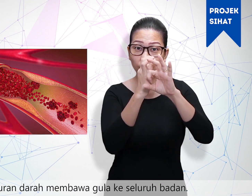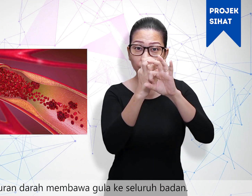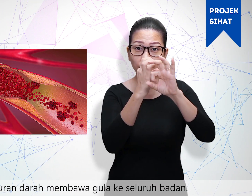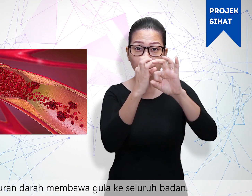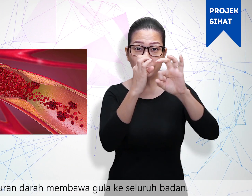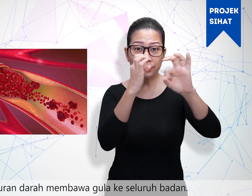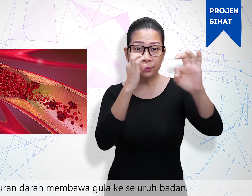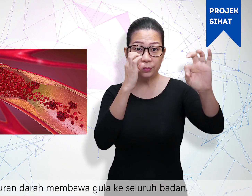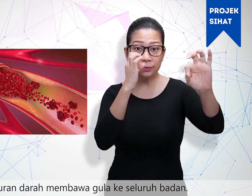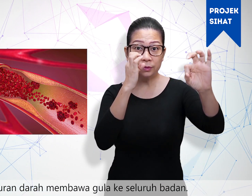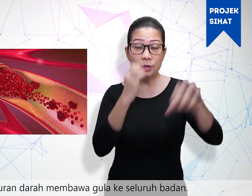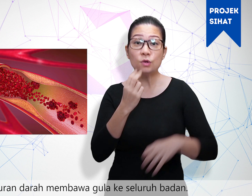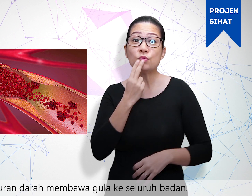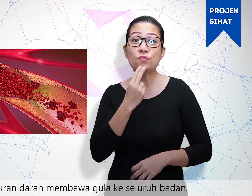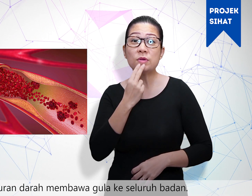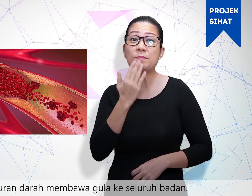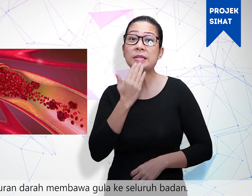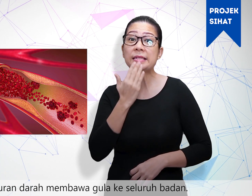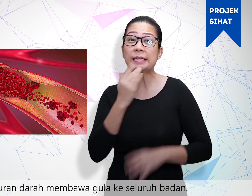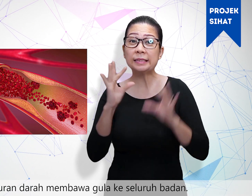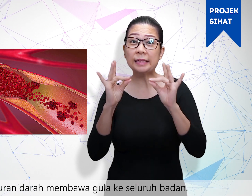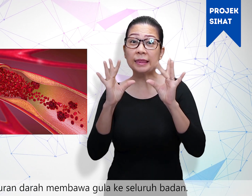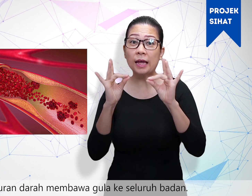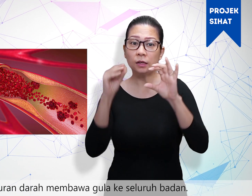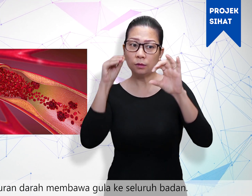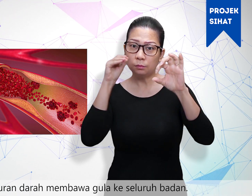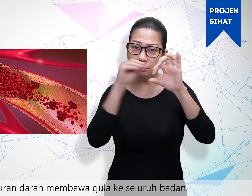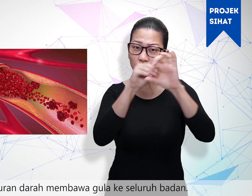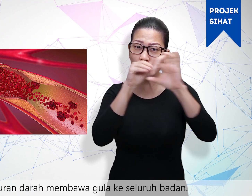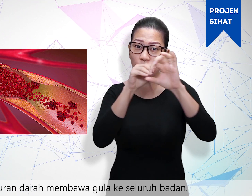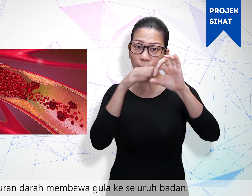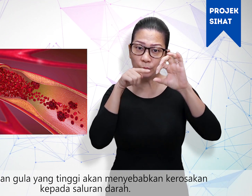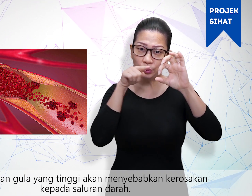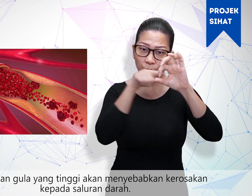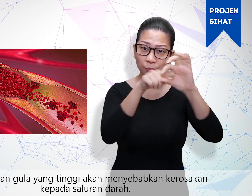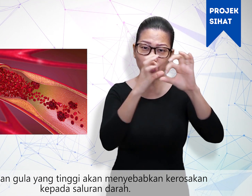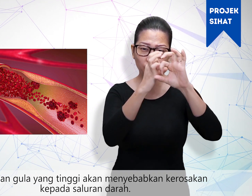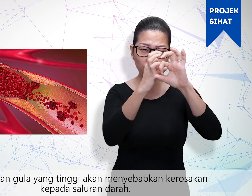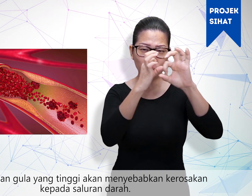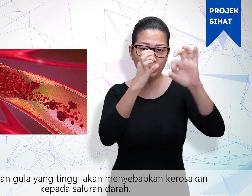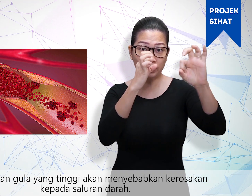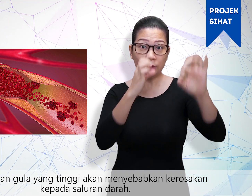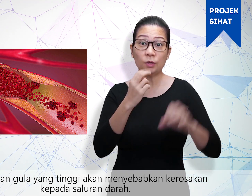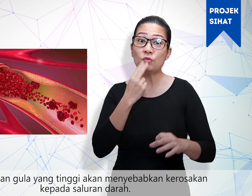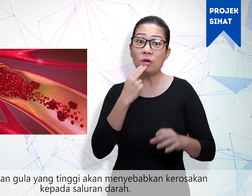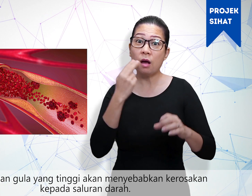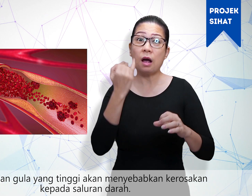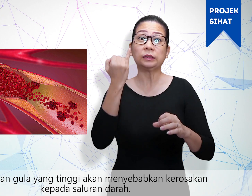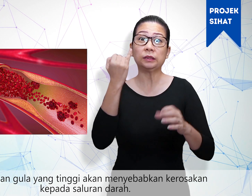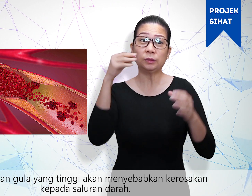vessels carry glucose around the body. When there is too much glucose, the blood